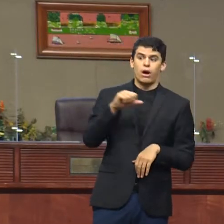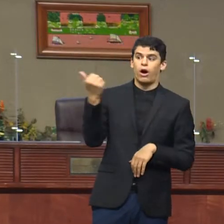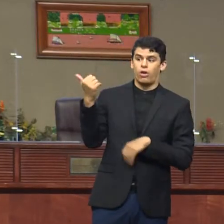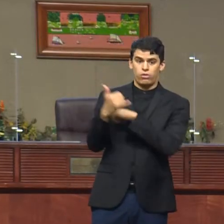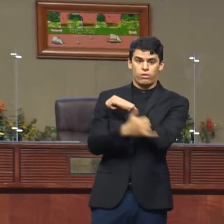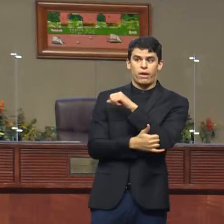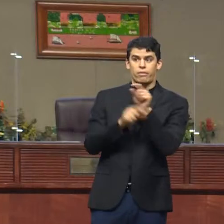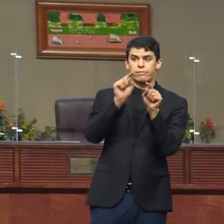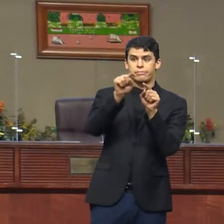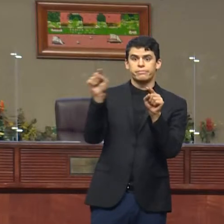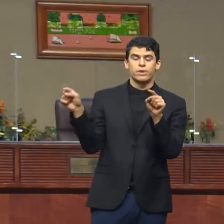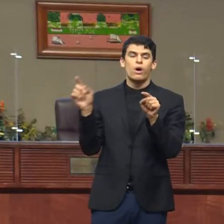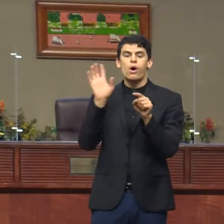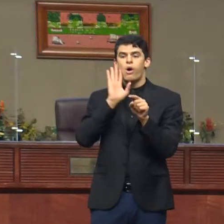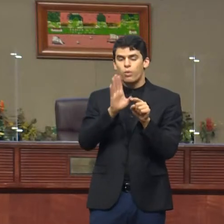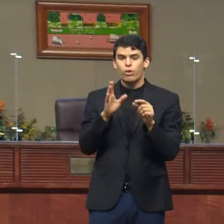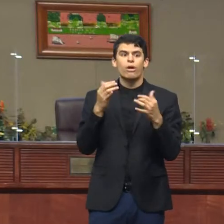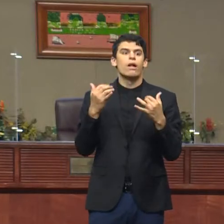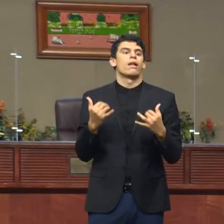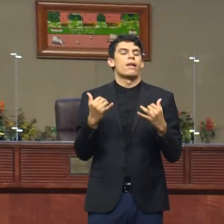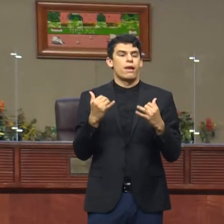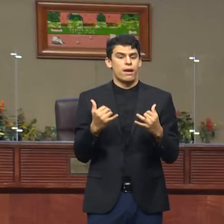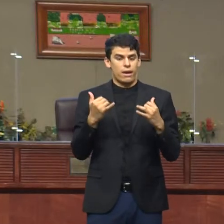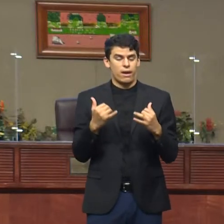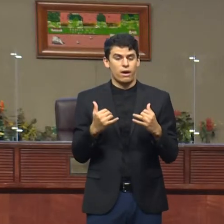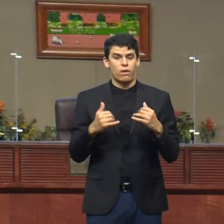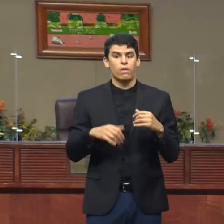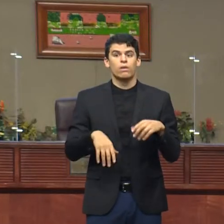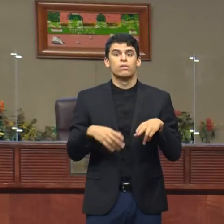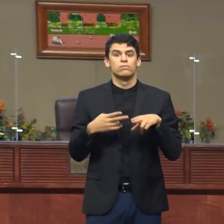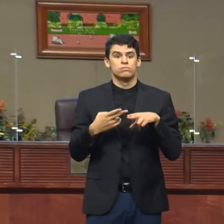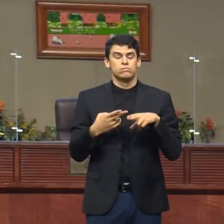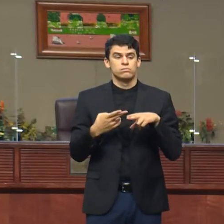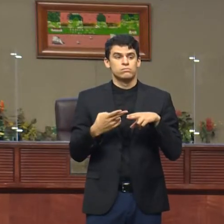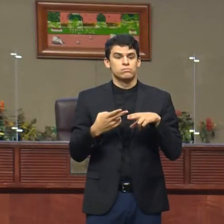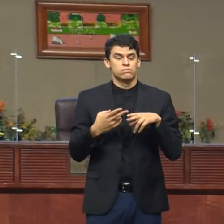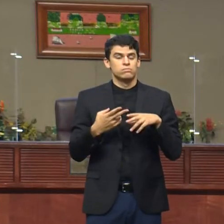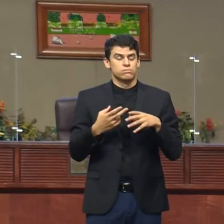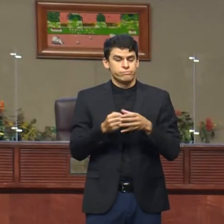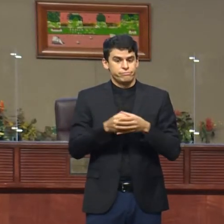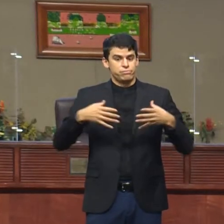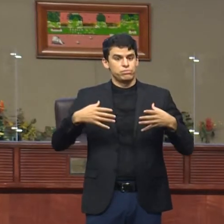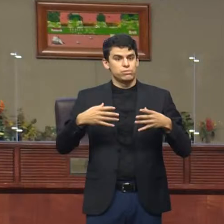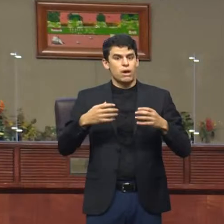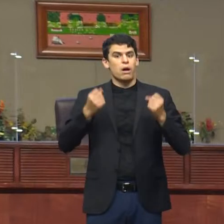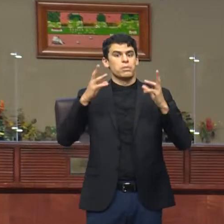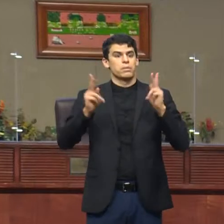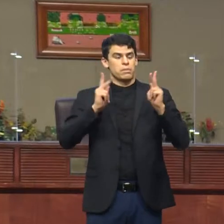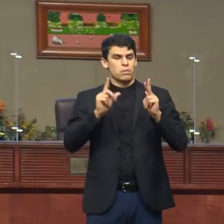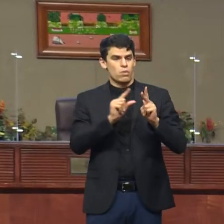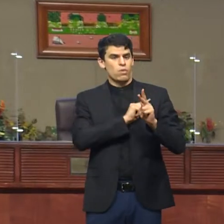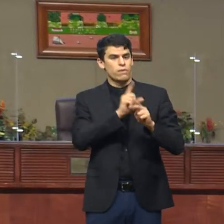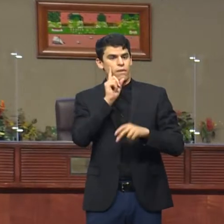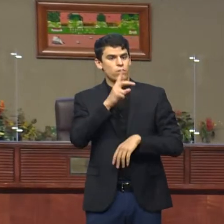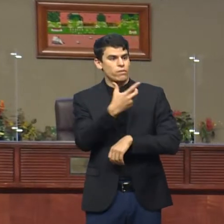expand their eligible pool.